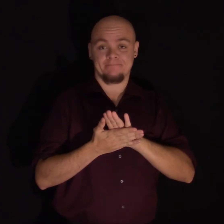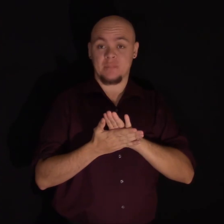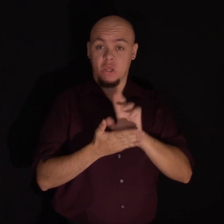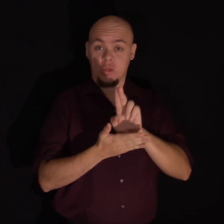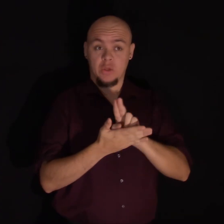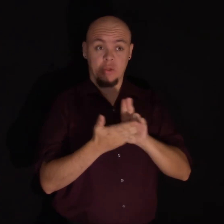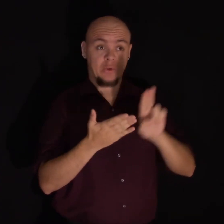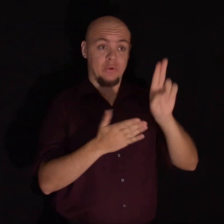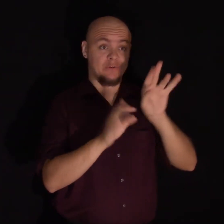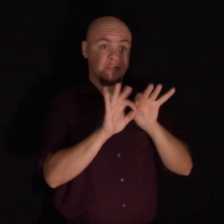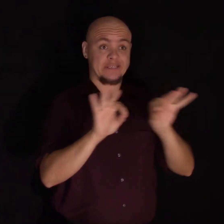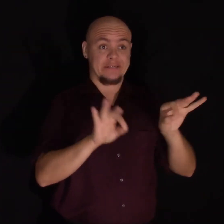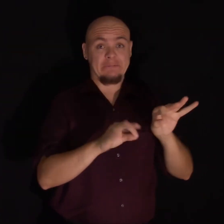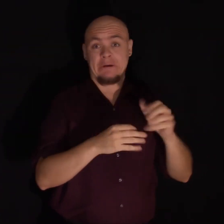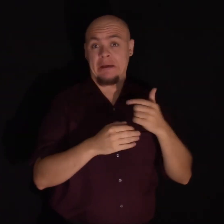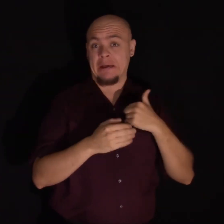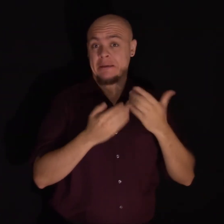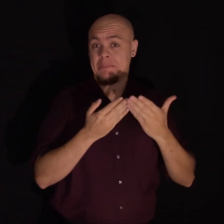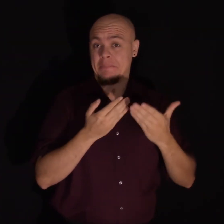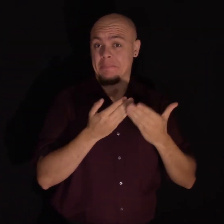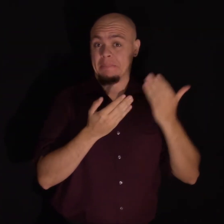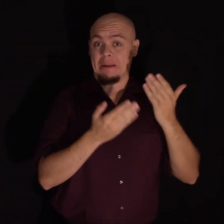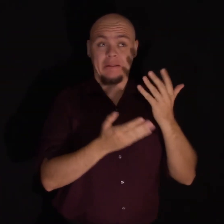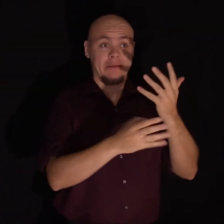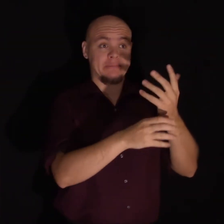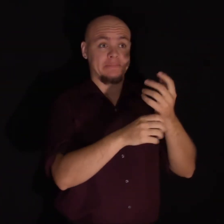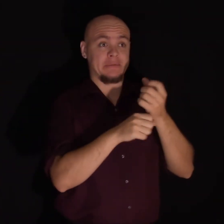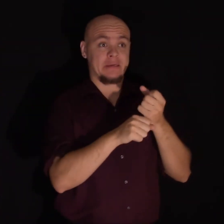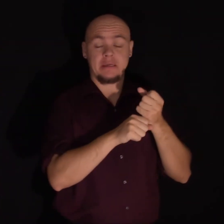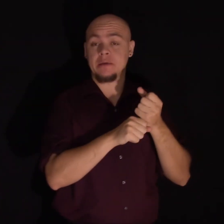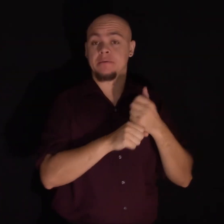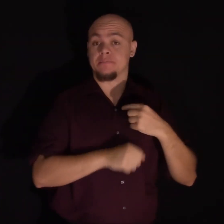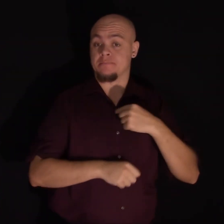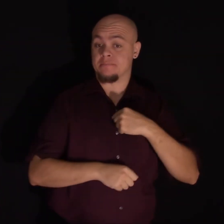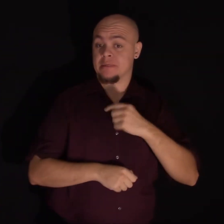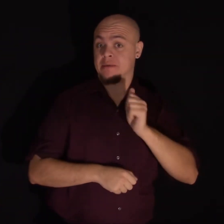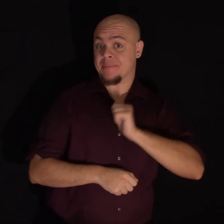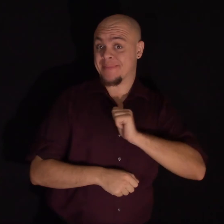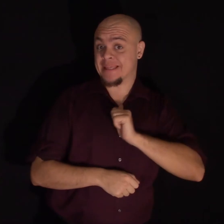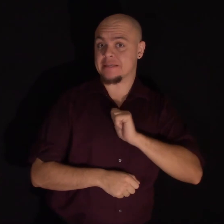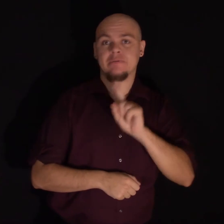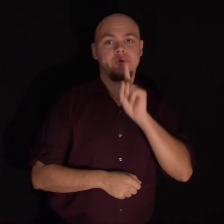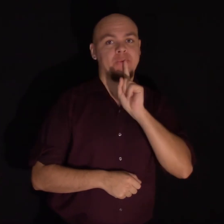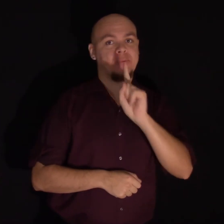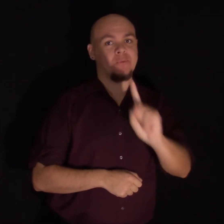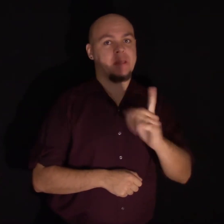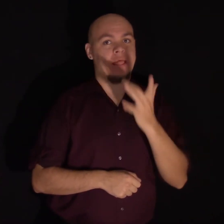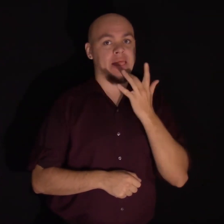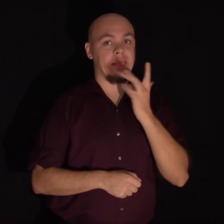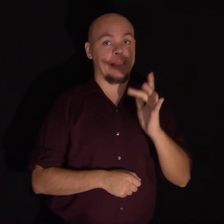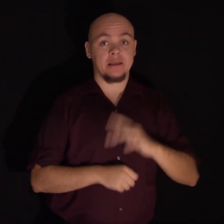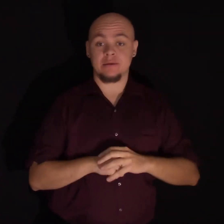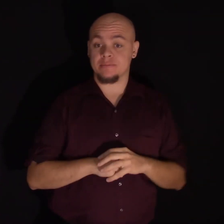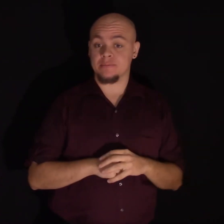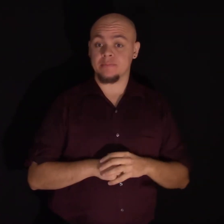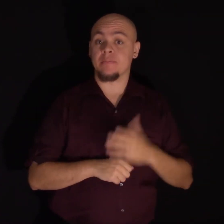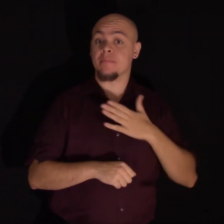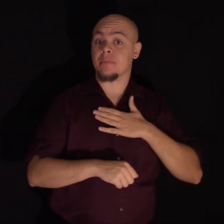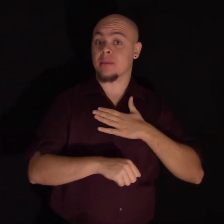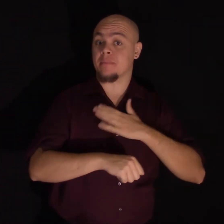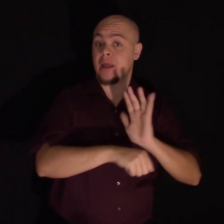university diploma. But I have found myself in a very fortunate seat. I am the showrunner of my own